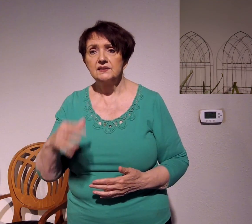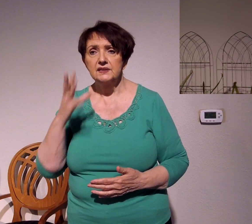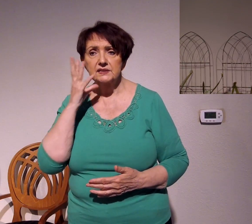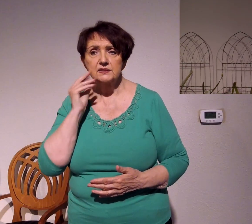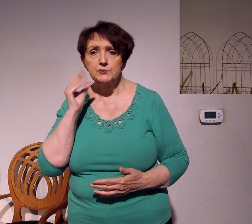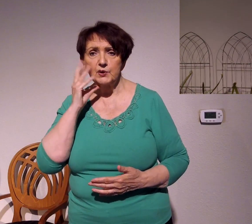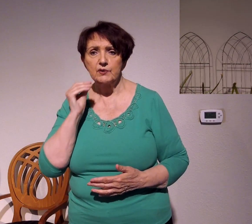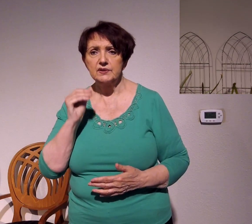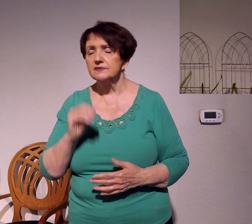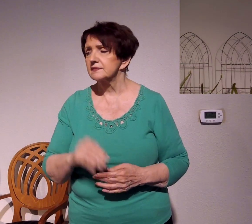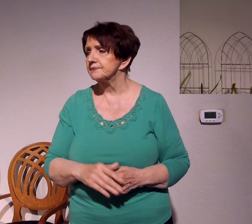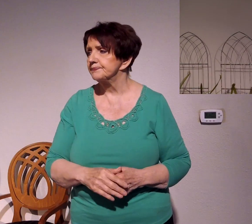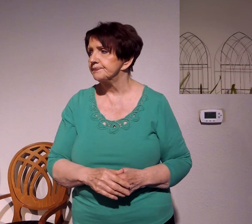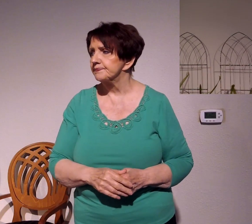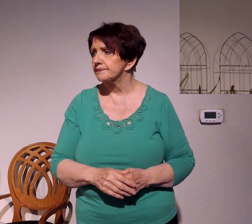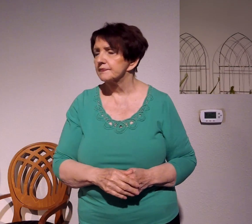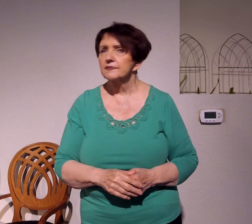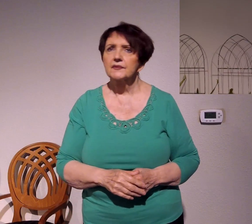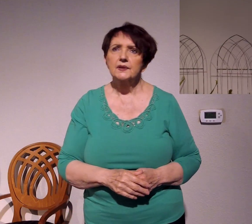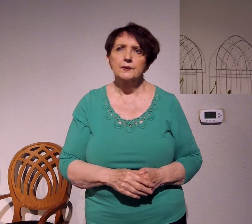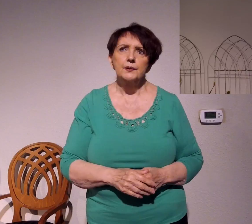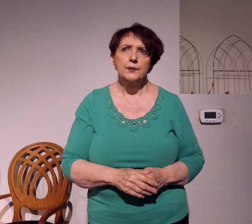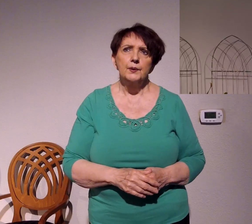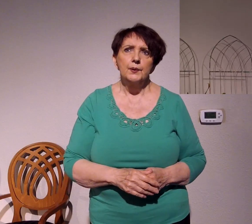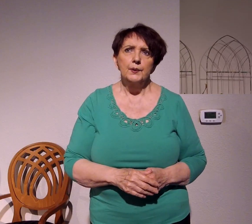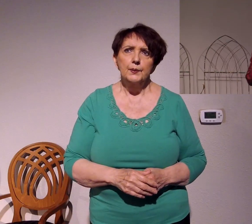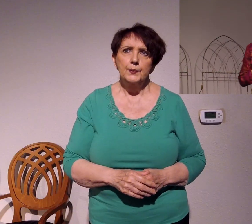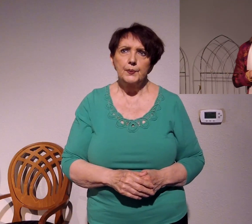one. And so